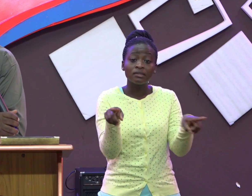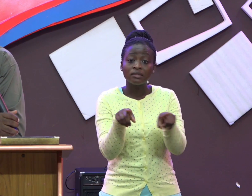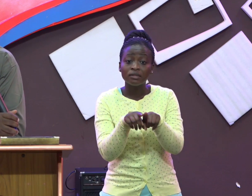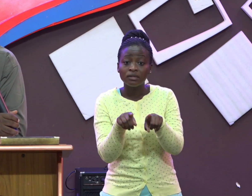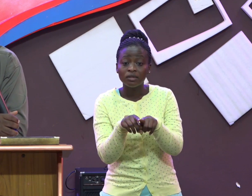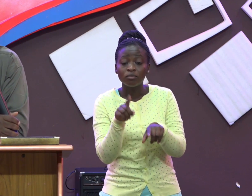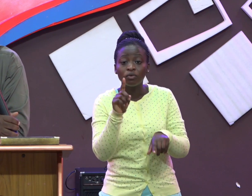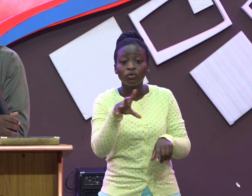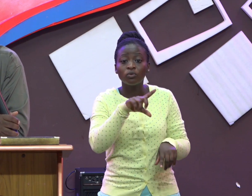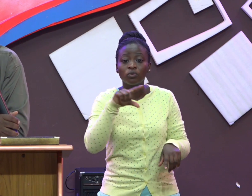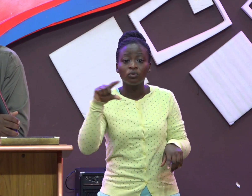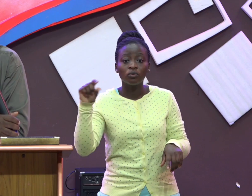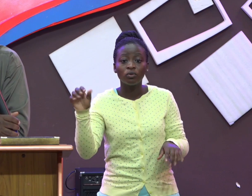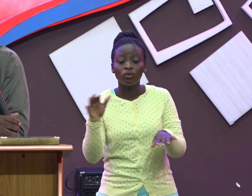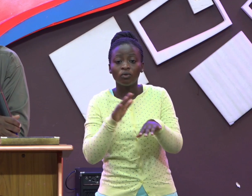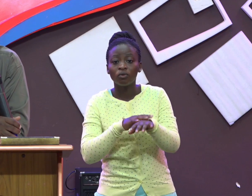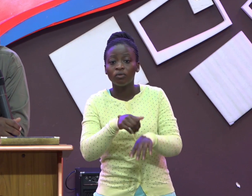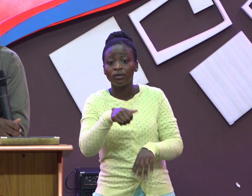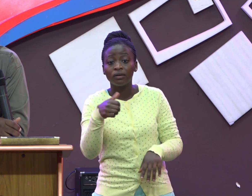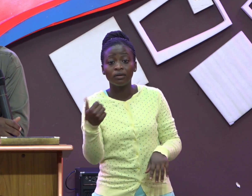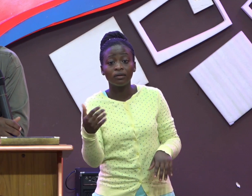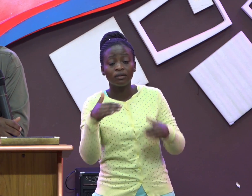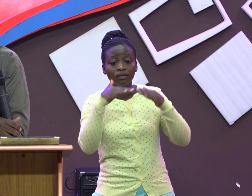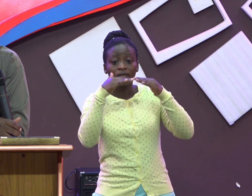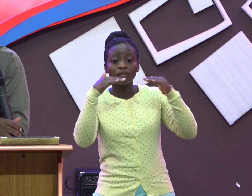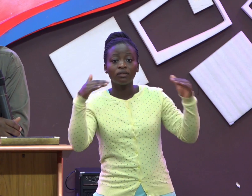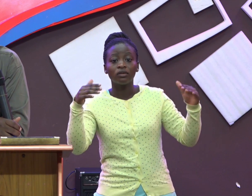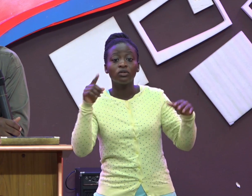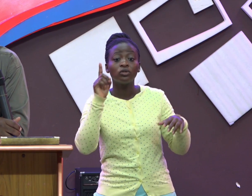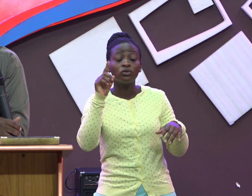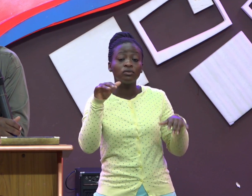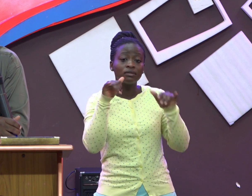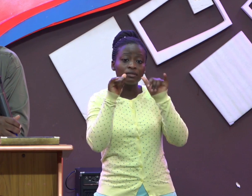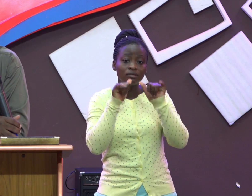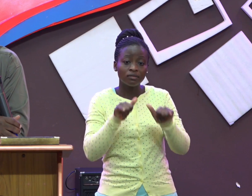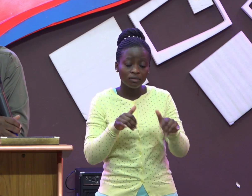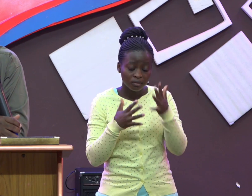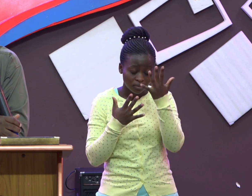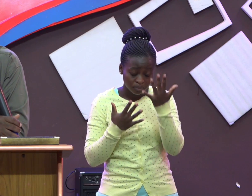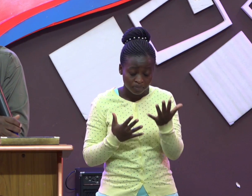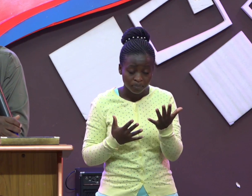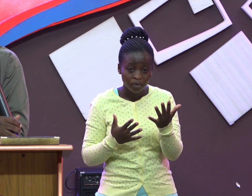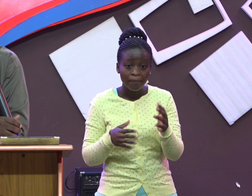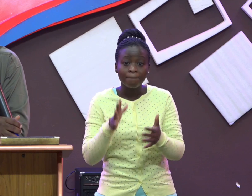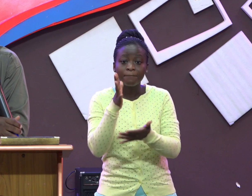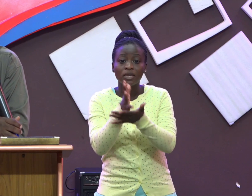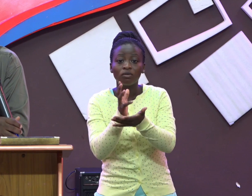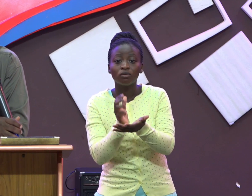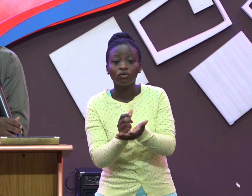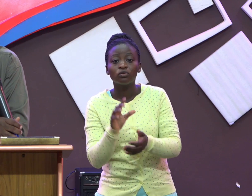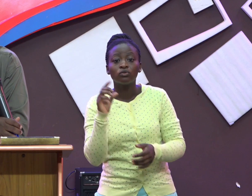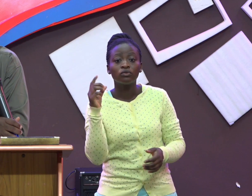another greater level, you remain humble when pride doesn't overtake you. Because